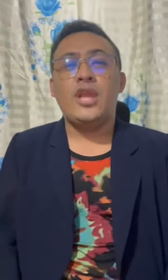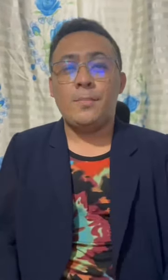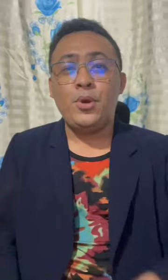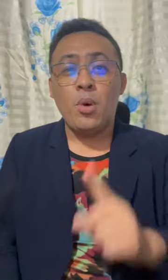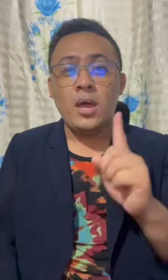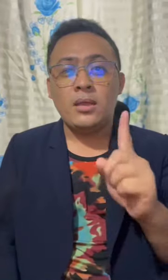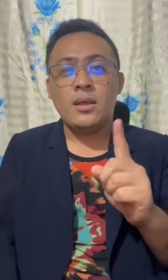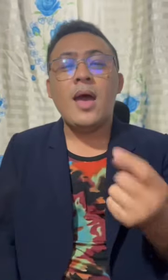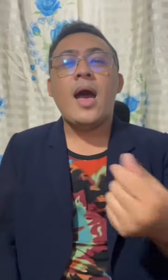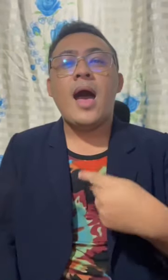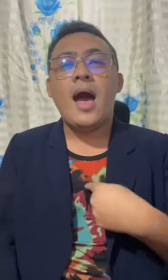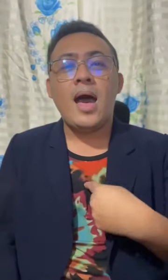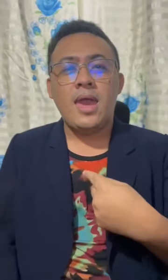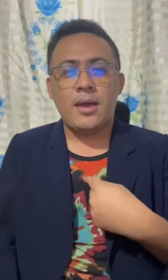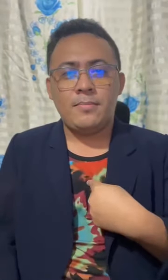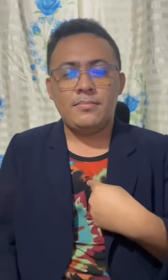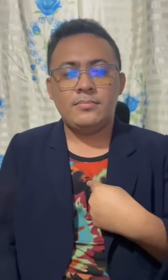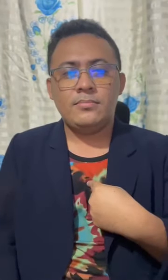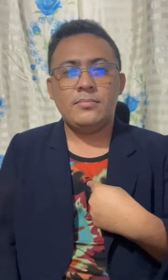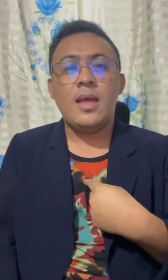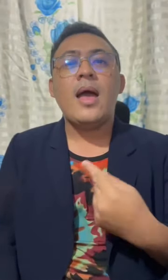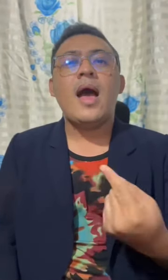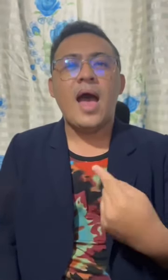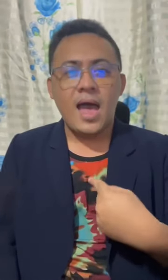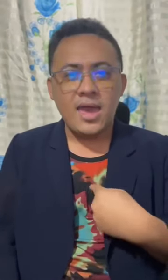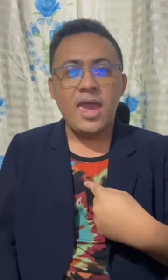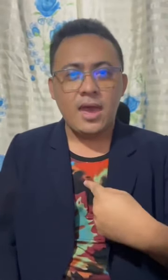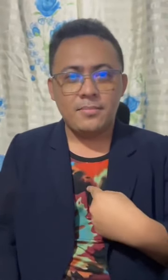Number 1, I am. I am.